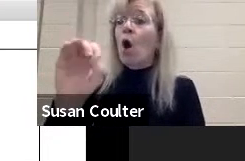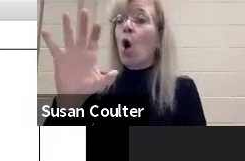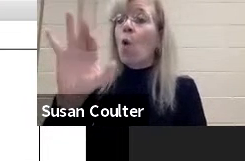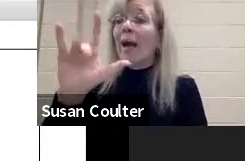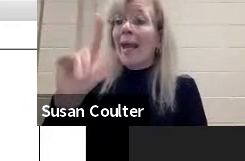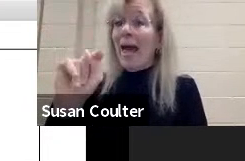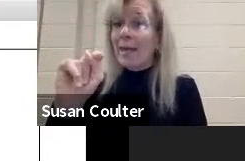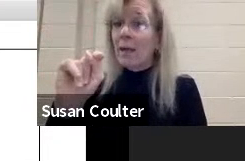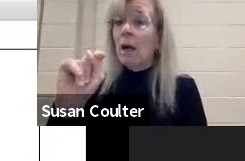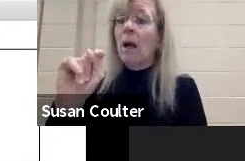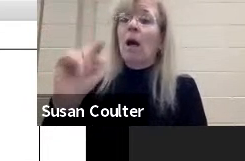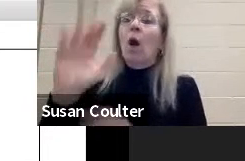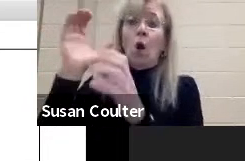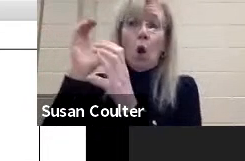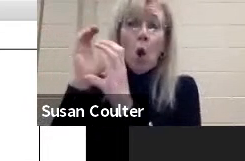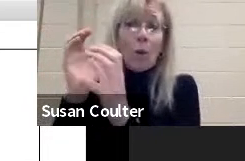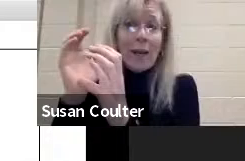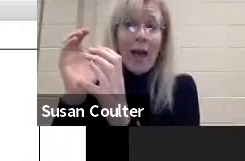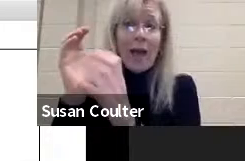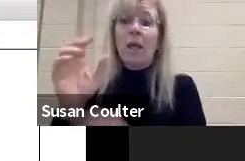for coconut